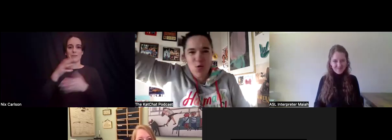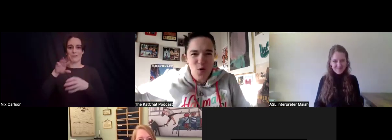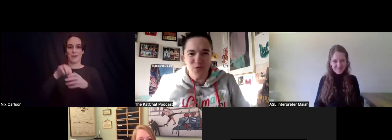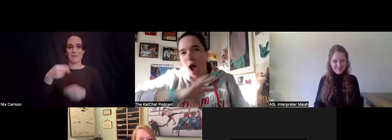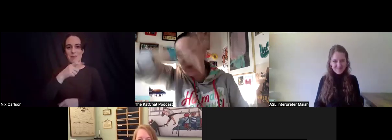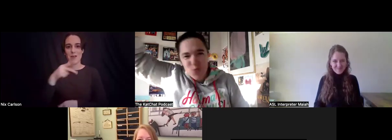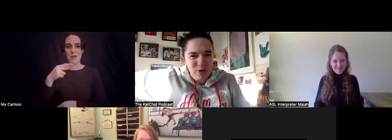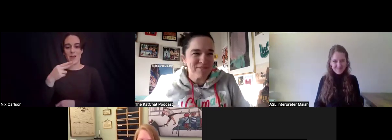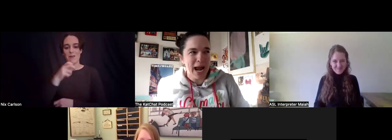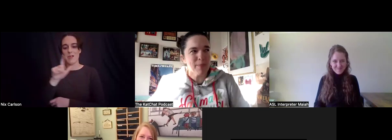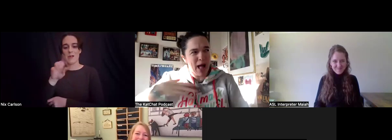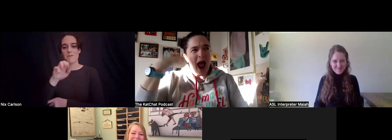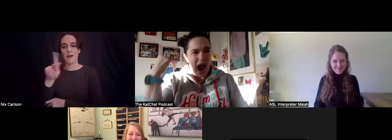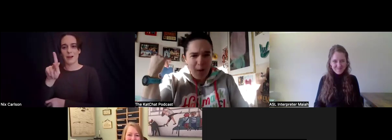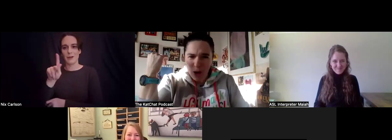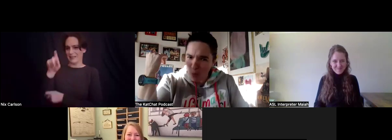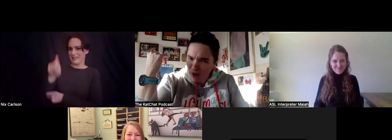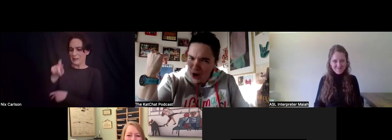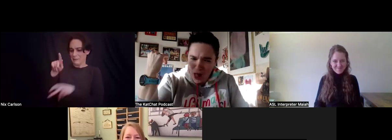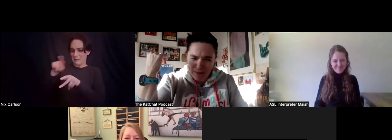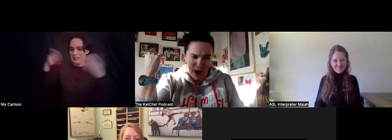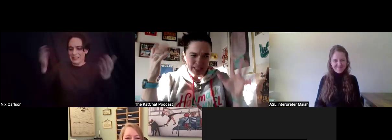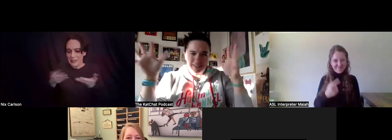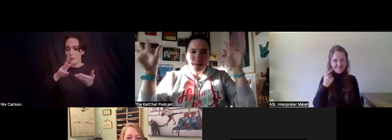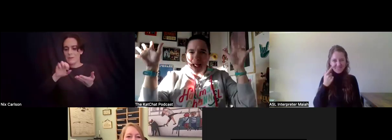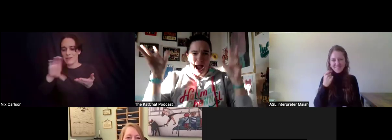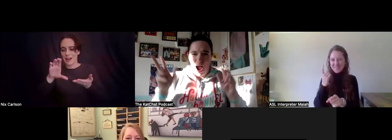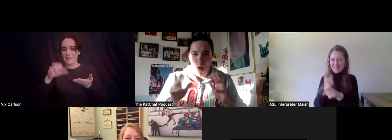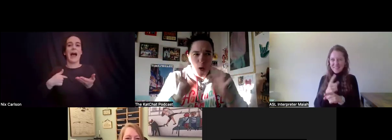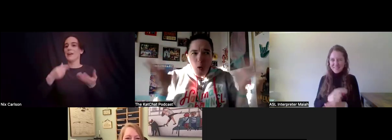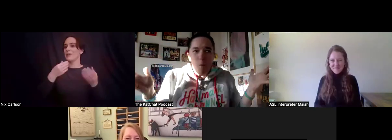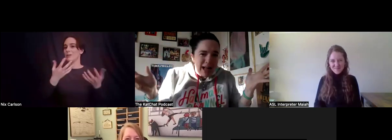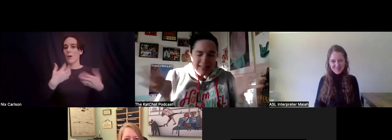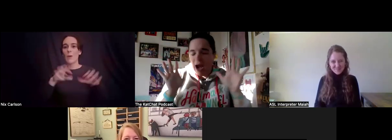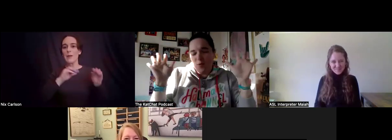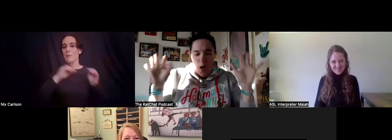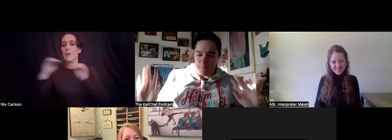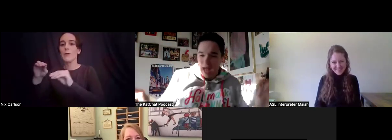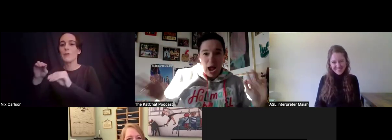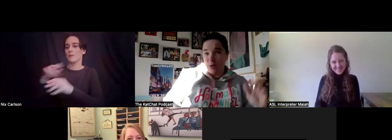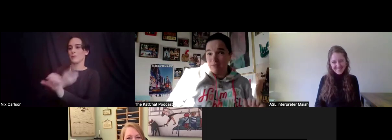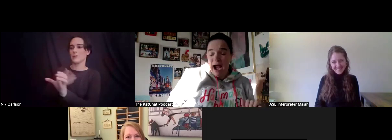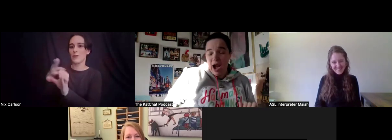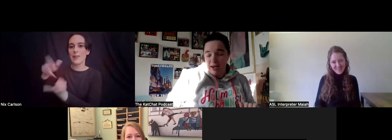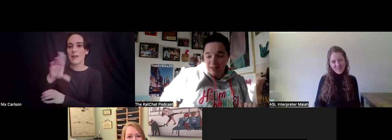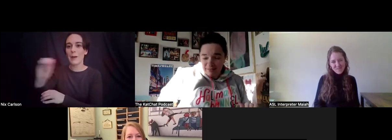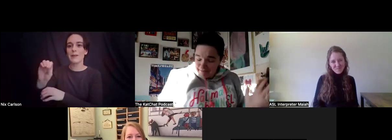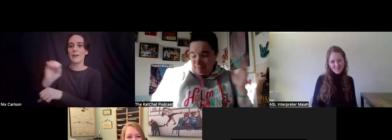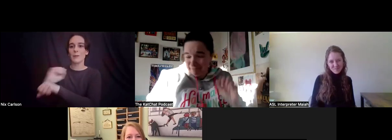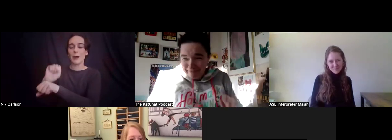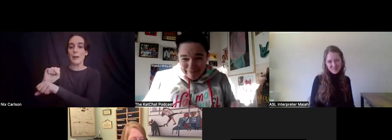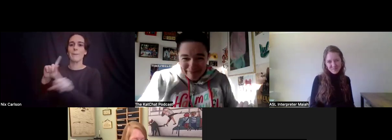to move or up. That's right. I want to work for Hallmark somehow. What? I don't know, but I wouldn't